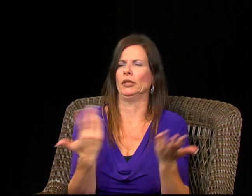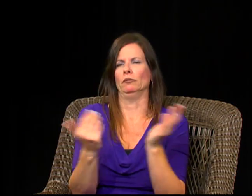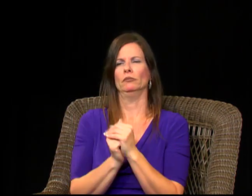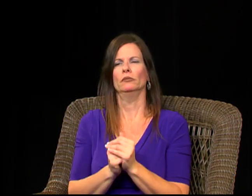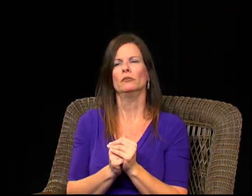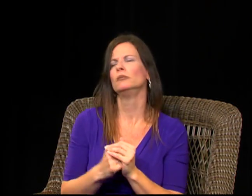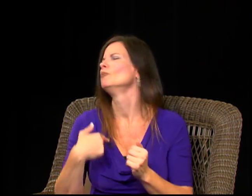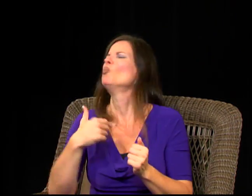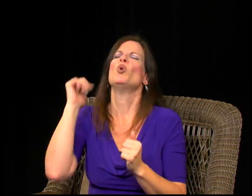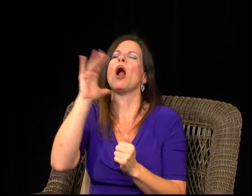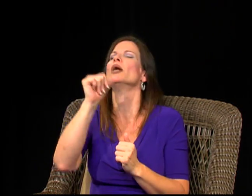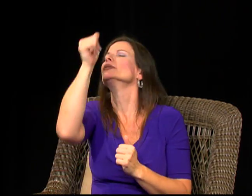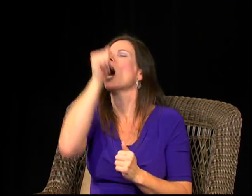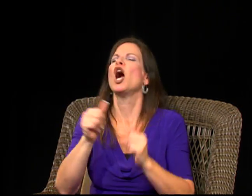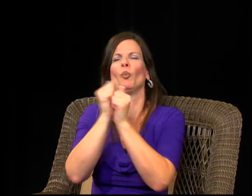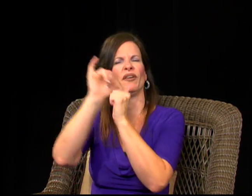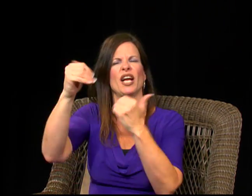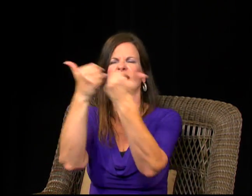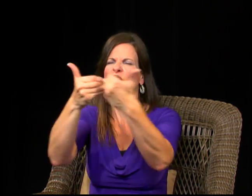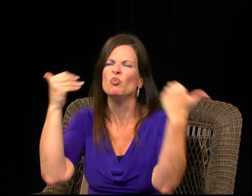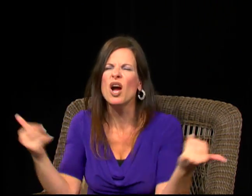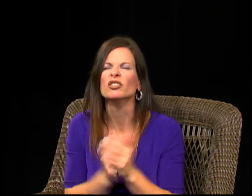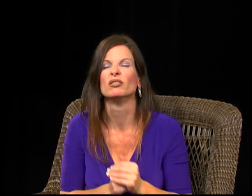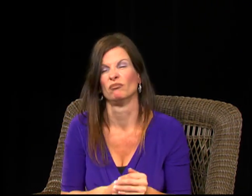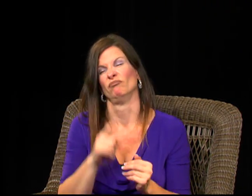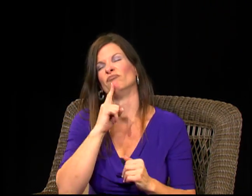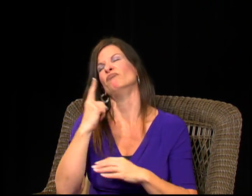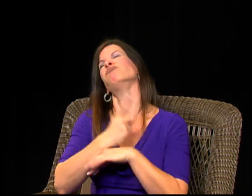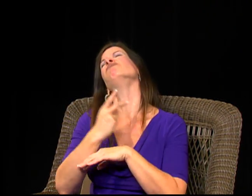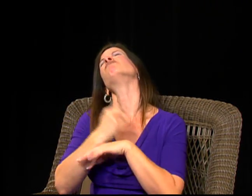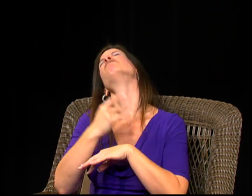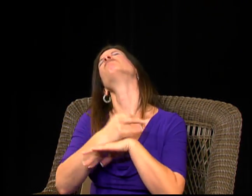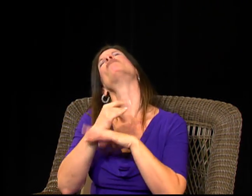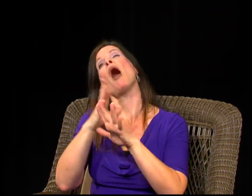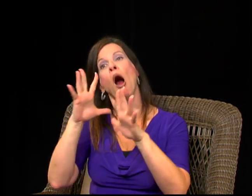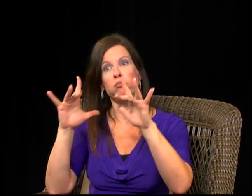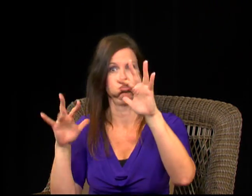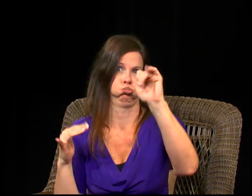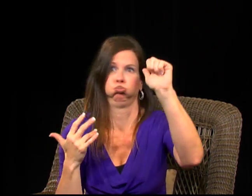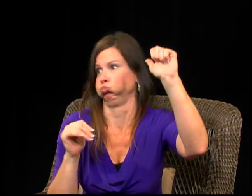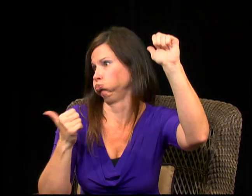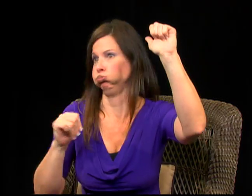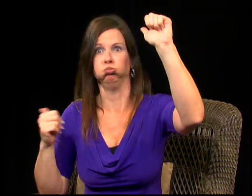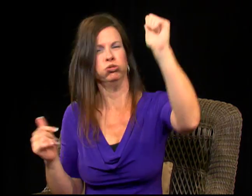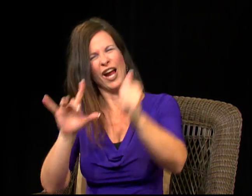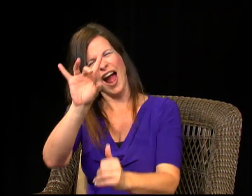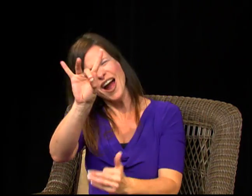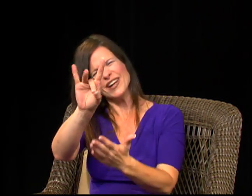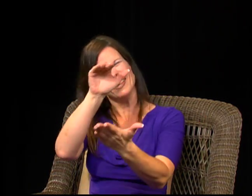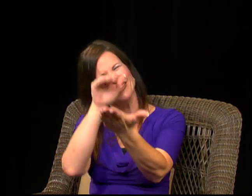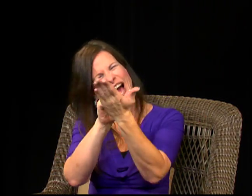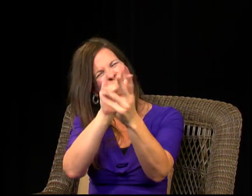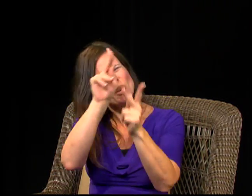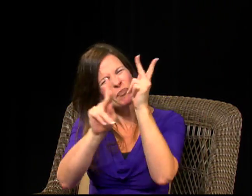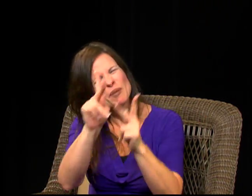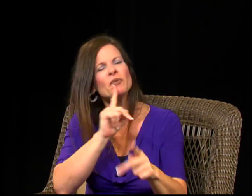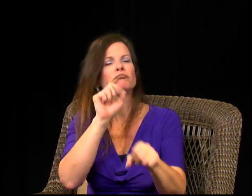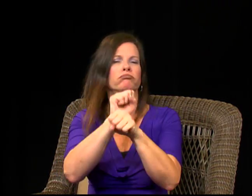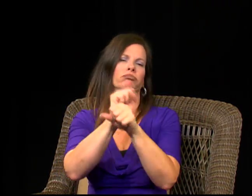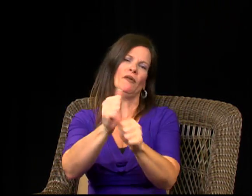better than Indians. And he basically said, I will not tolerate it. He went on a very long hunger